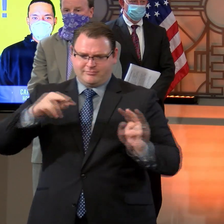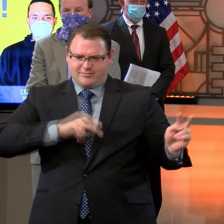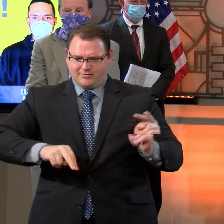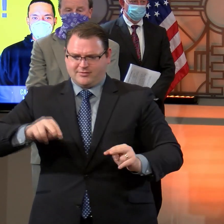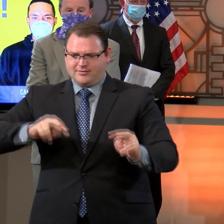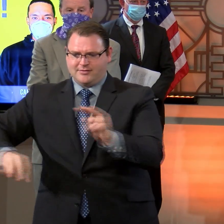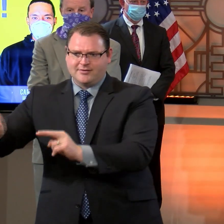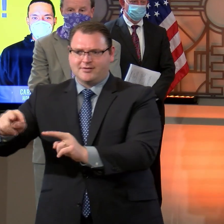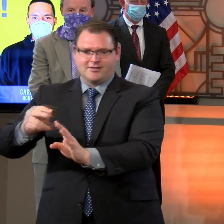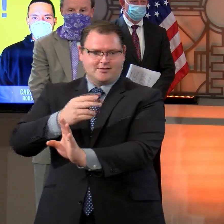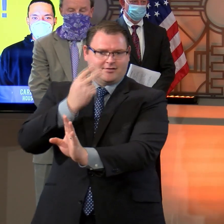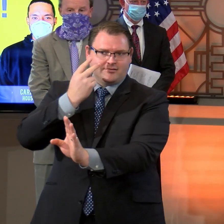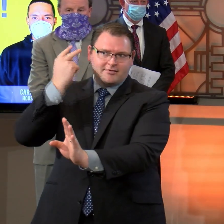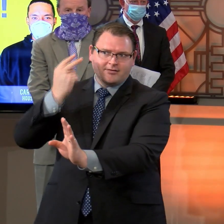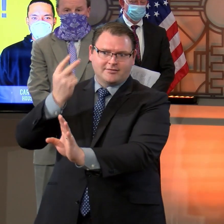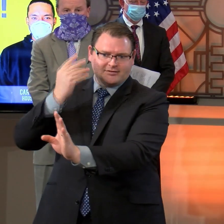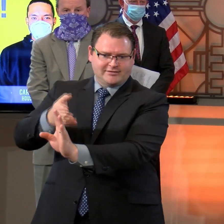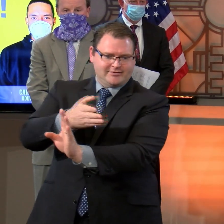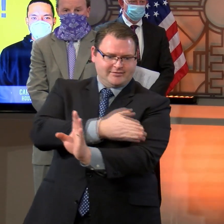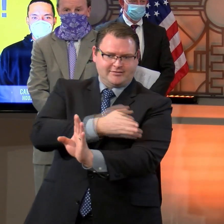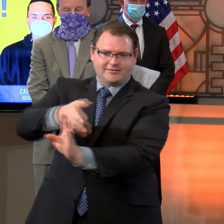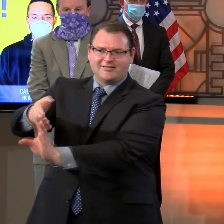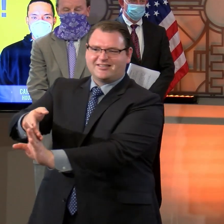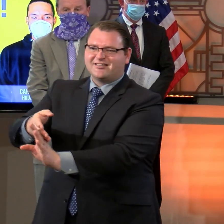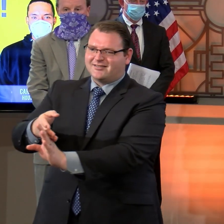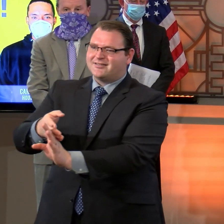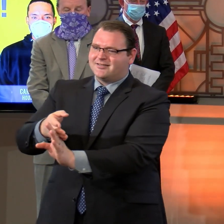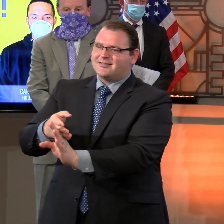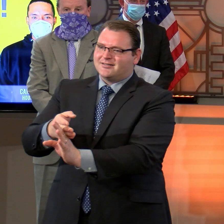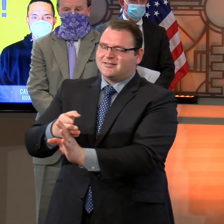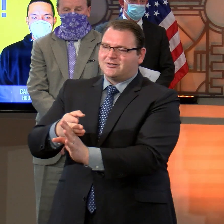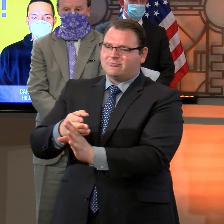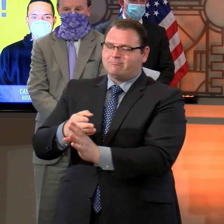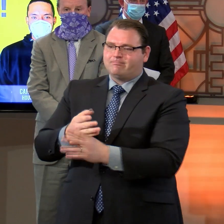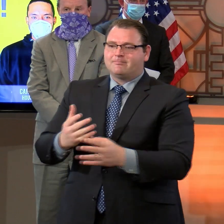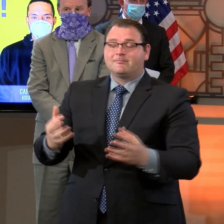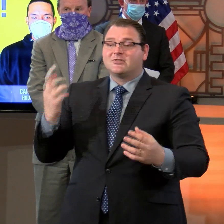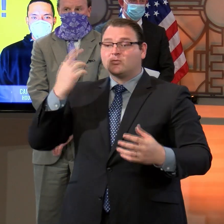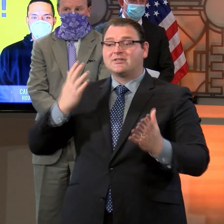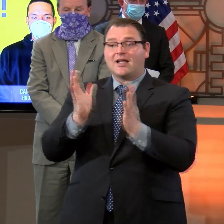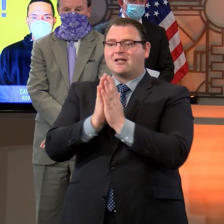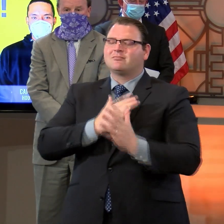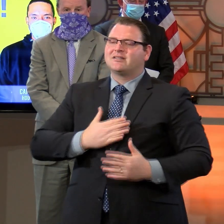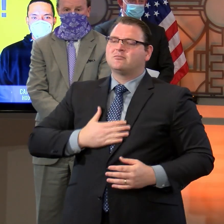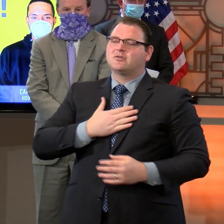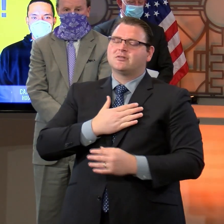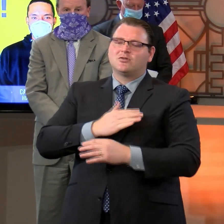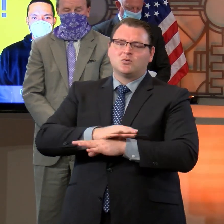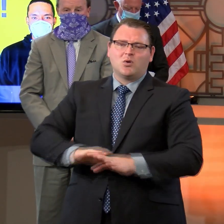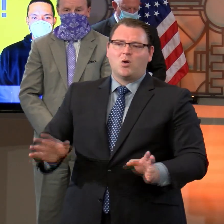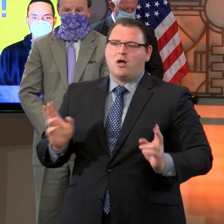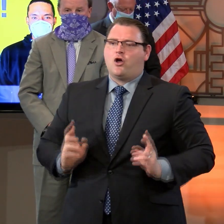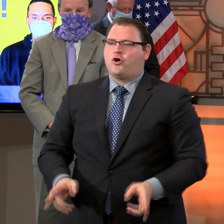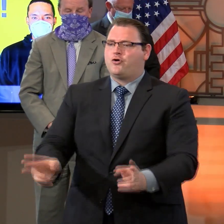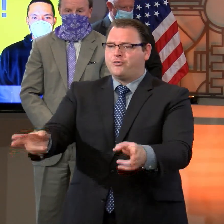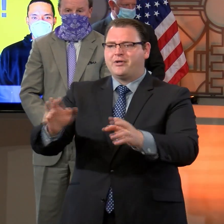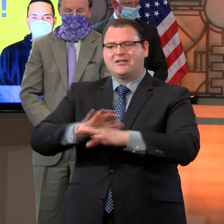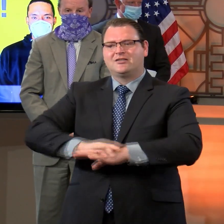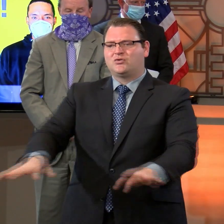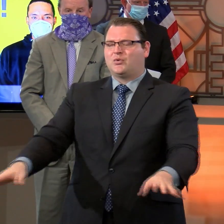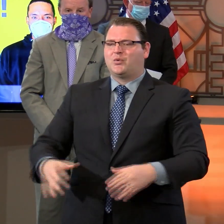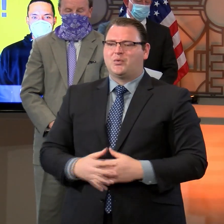asking people, don't rush. This is one of those times where everyone has to be very patient and